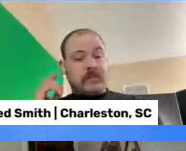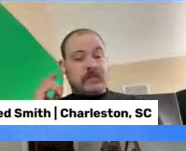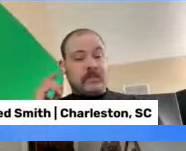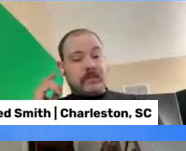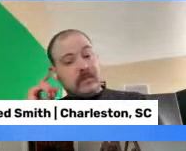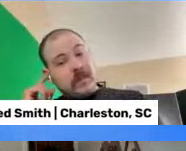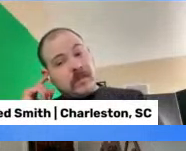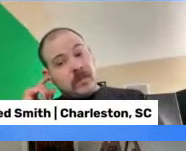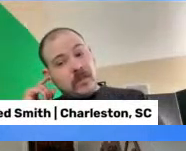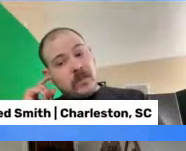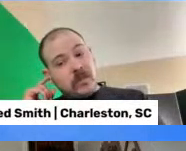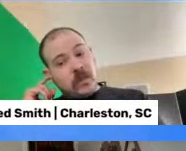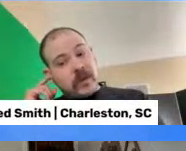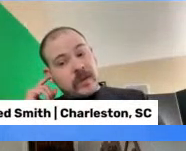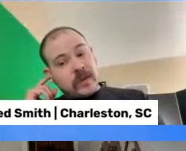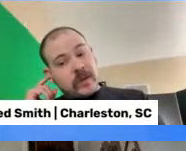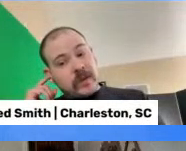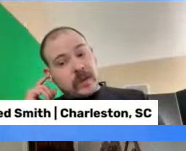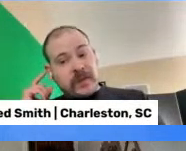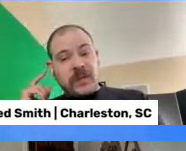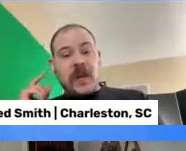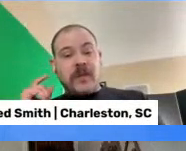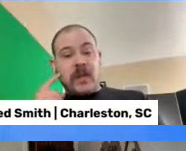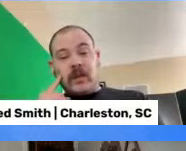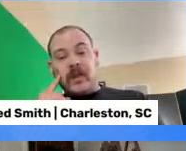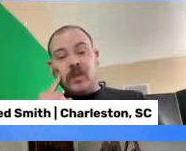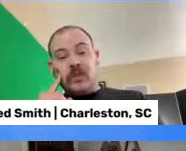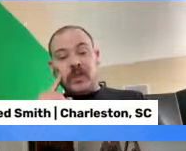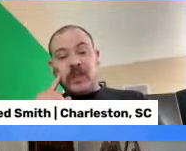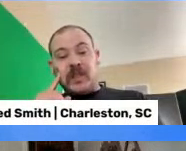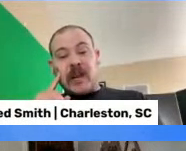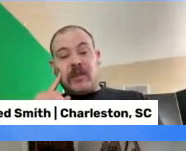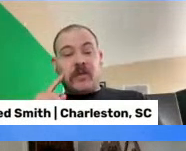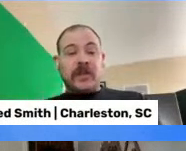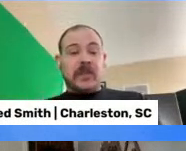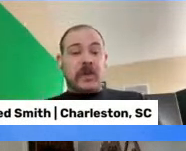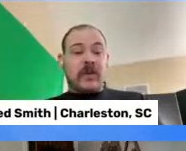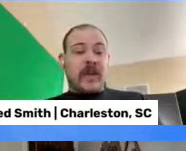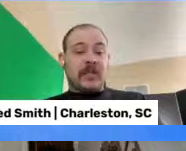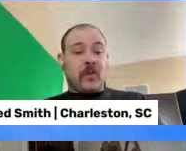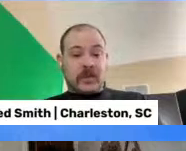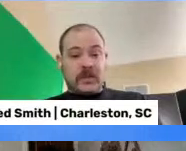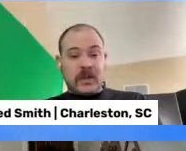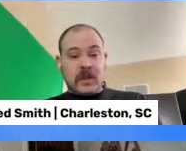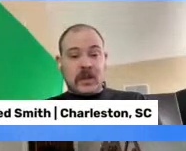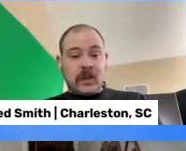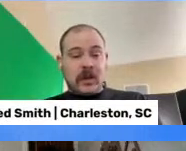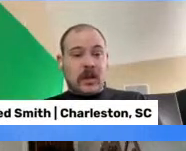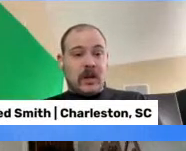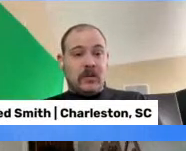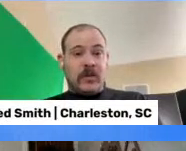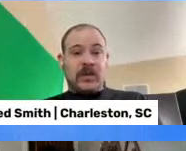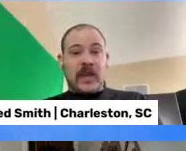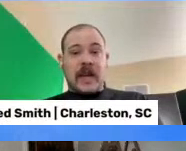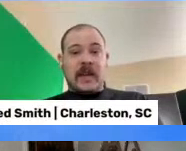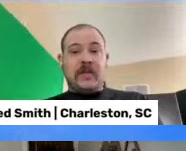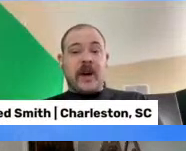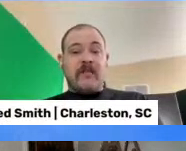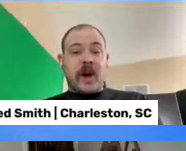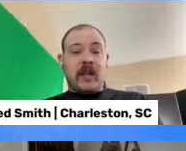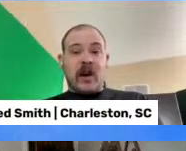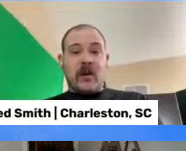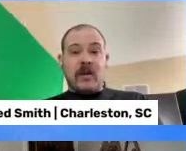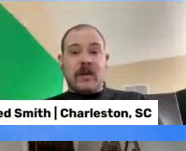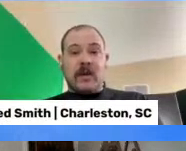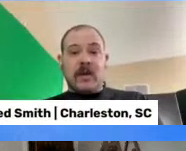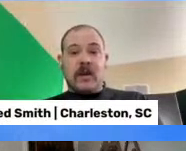The Weather Service has got video of numerous trees down in the Francis Marion National Forest. We've recently had